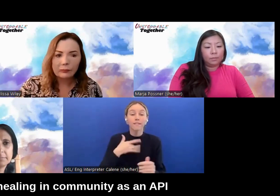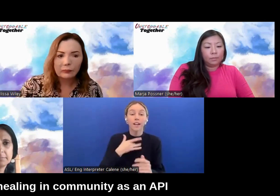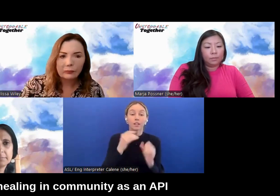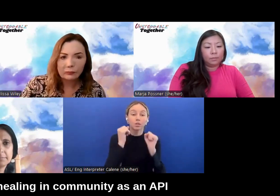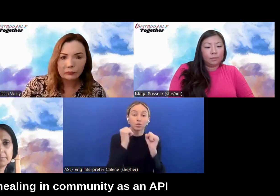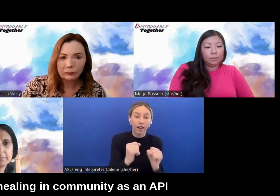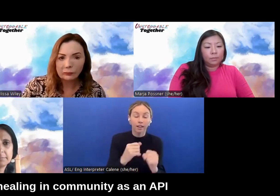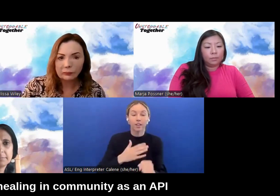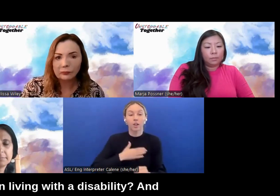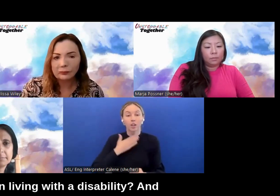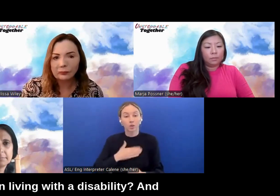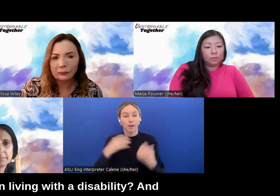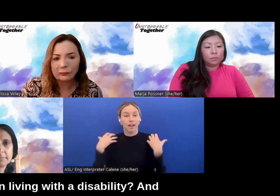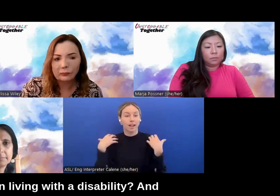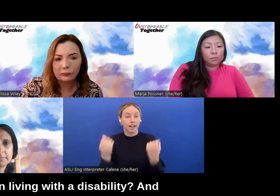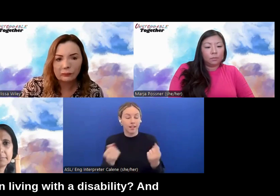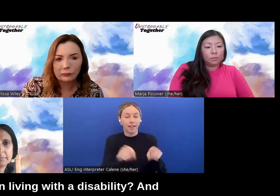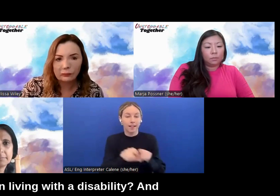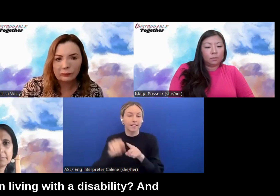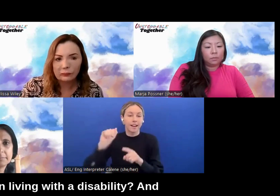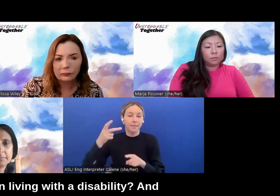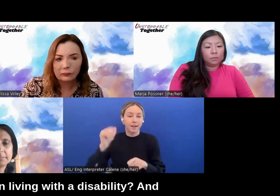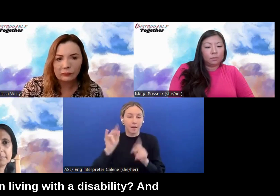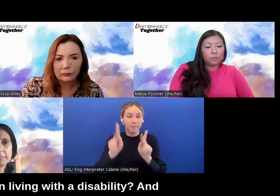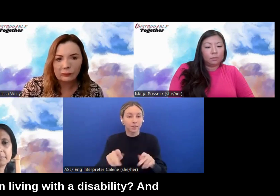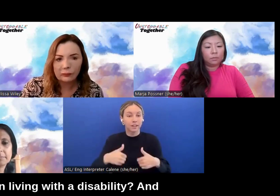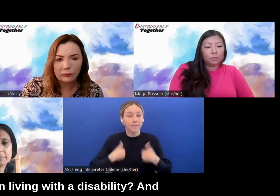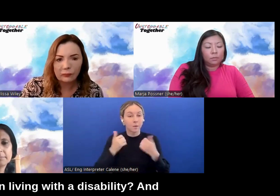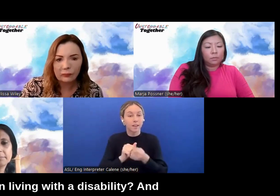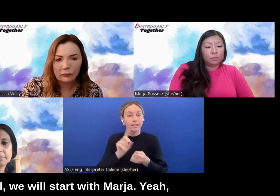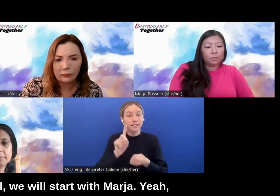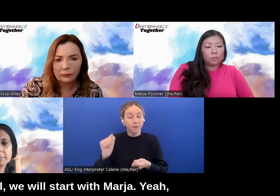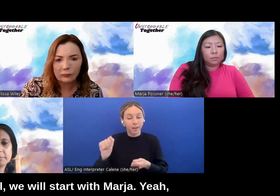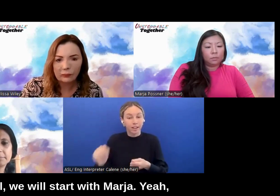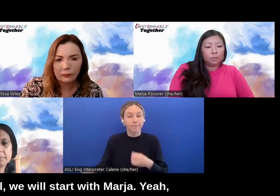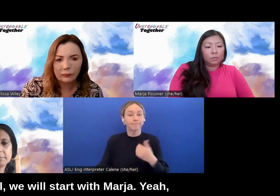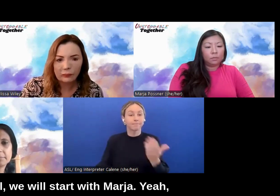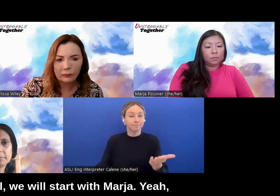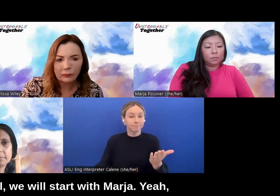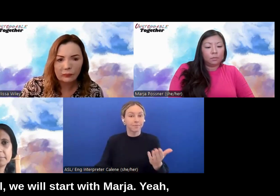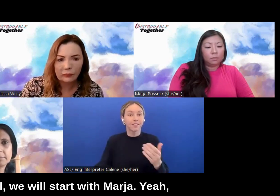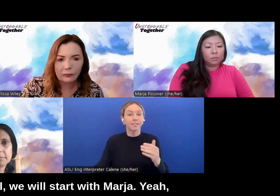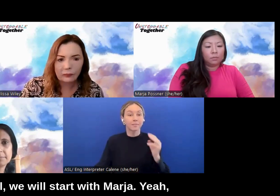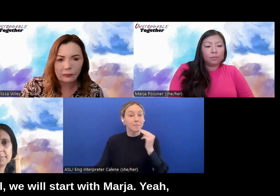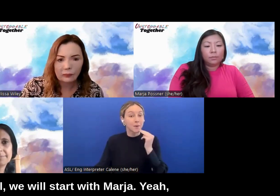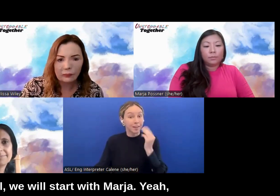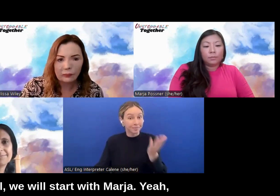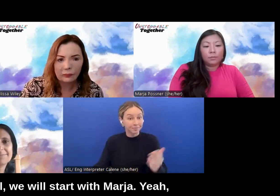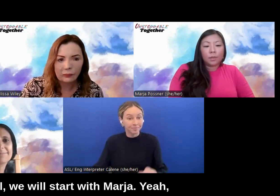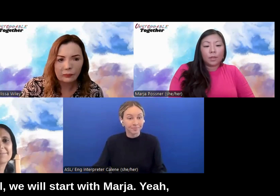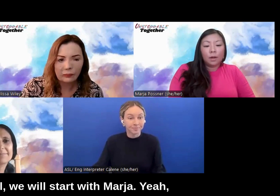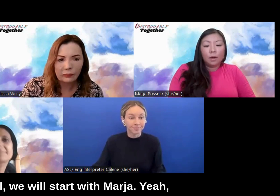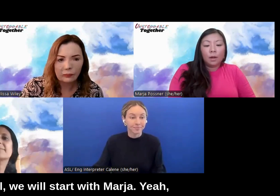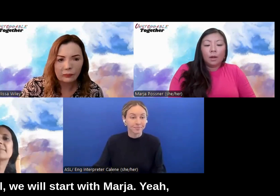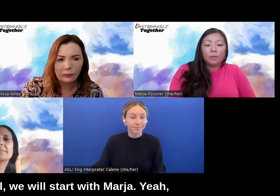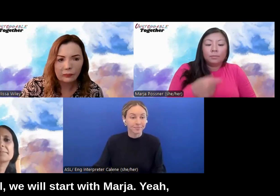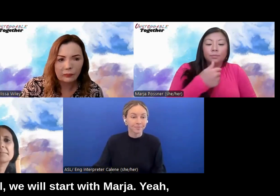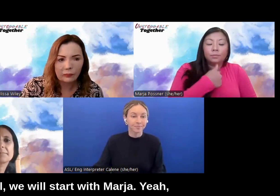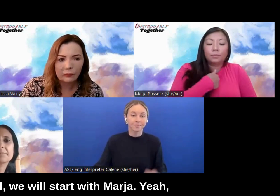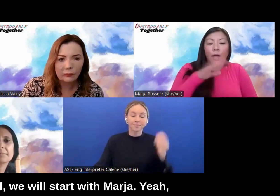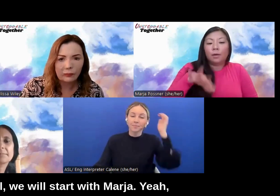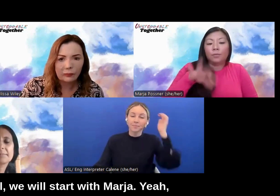in community as an API person living with a disability? And as usual, we will start with Marja.